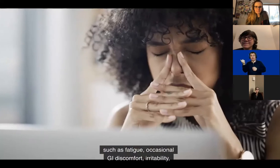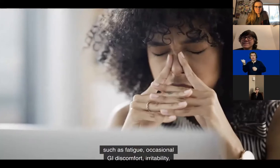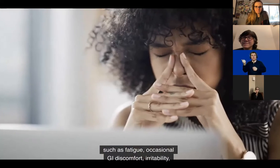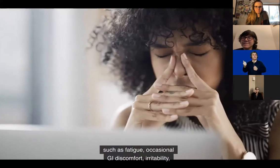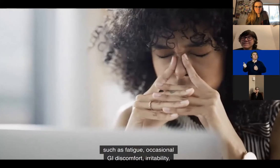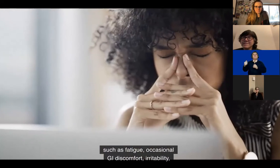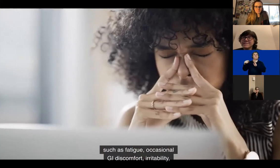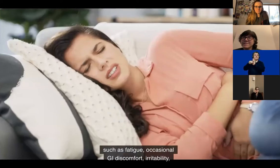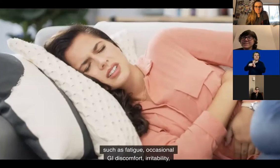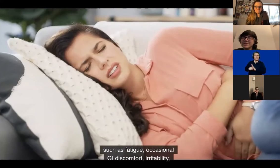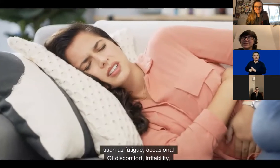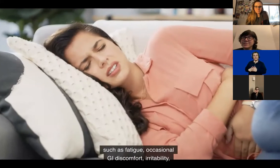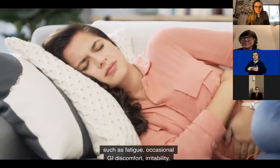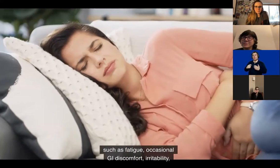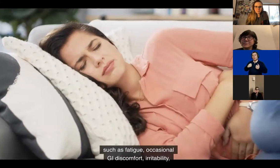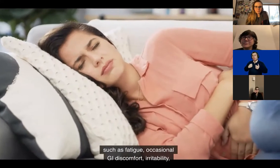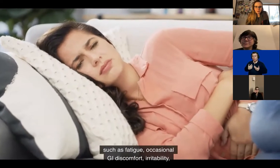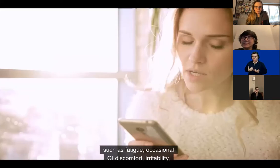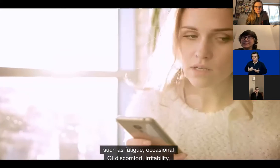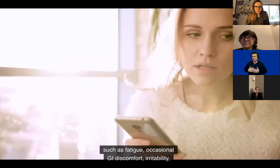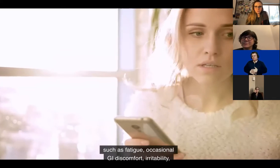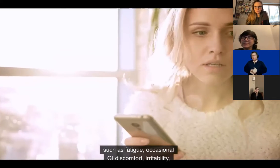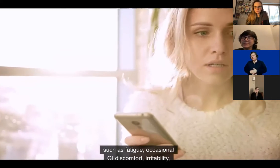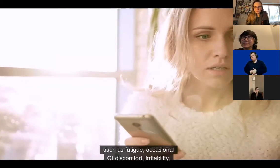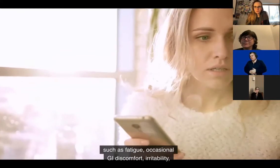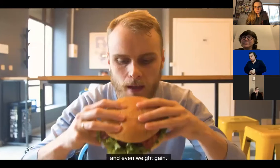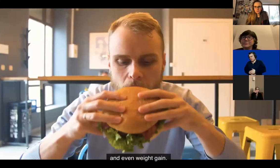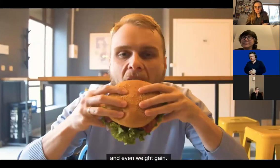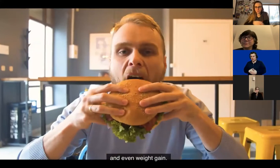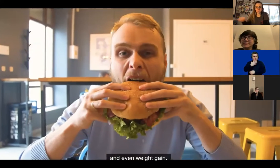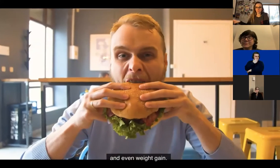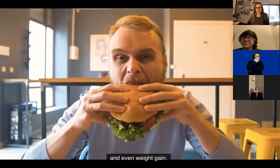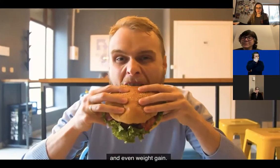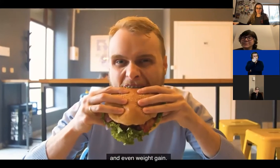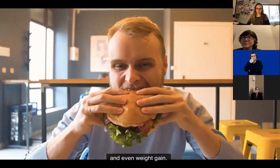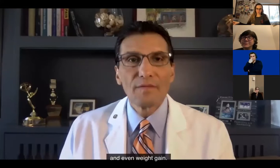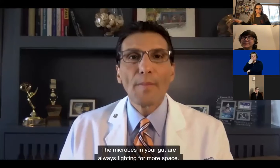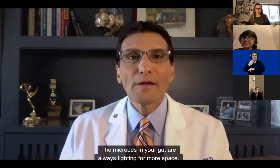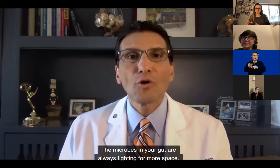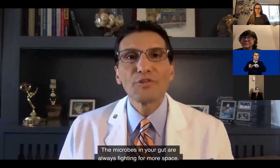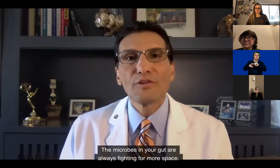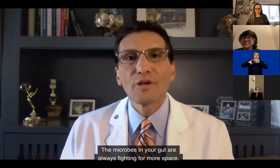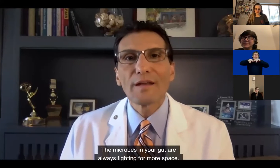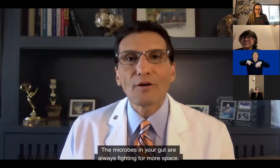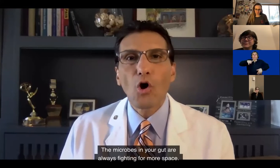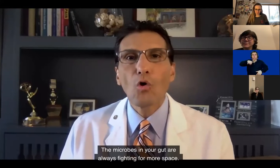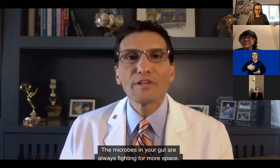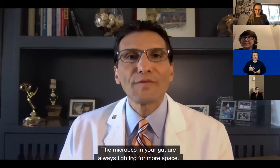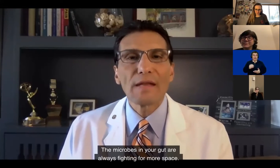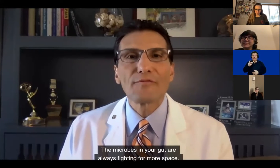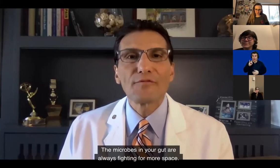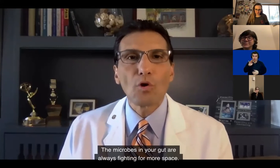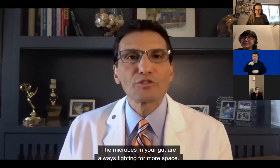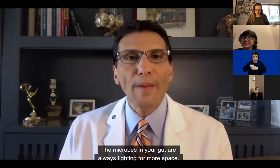as fatigue, occasional GI discomfort, irritability, and even weight gain. The microbes in your gut are